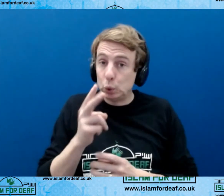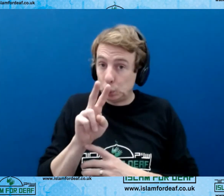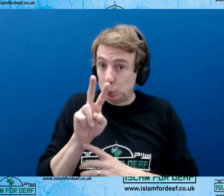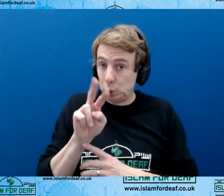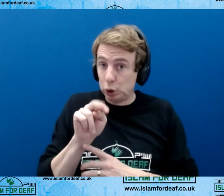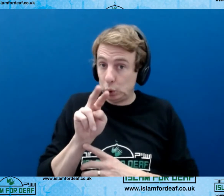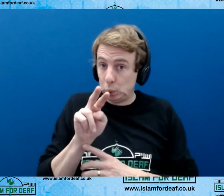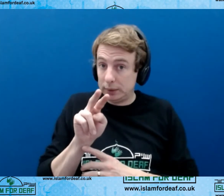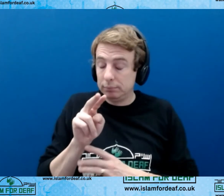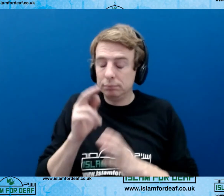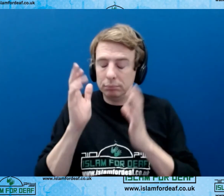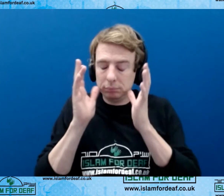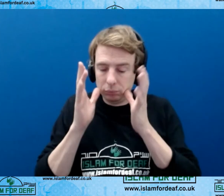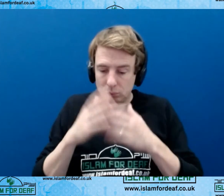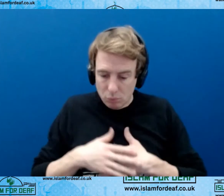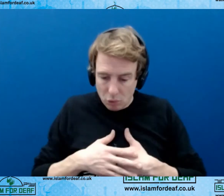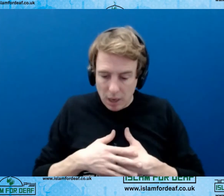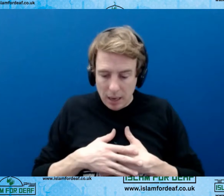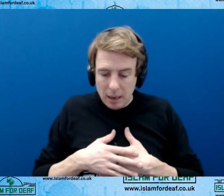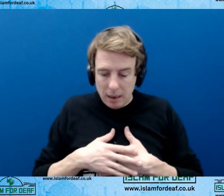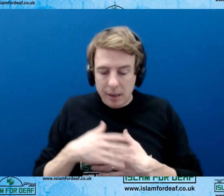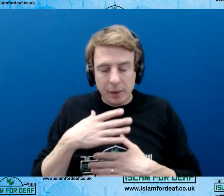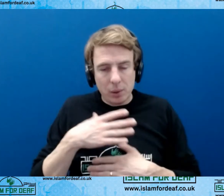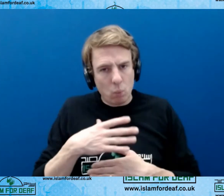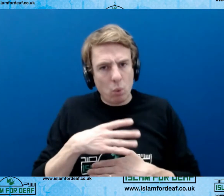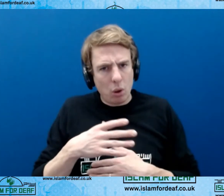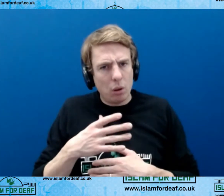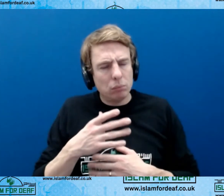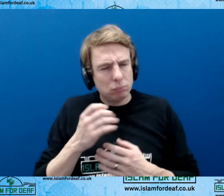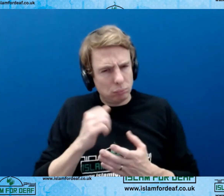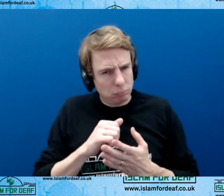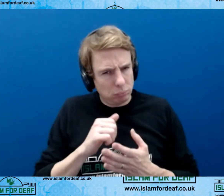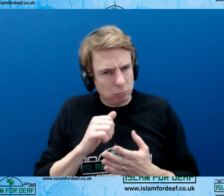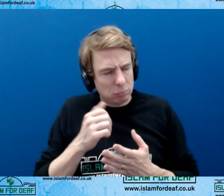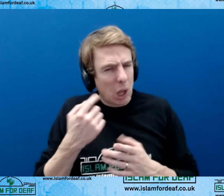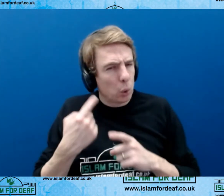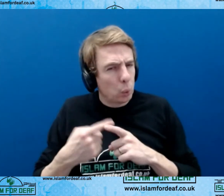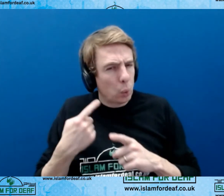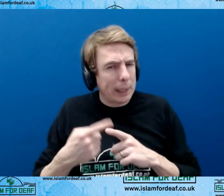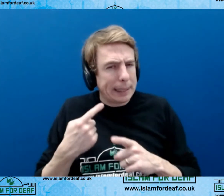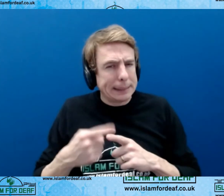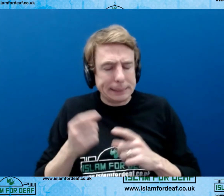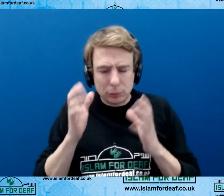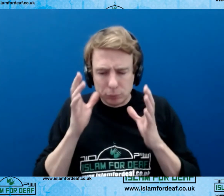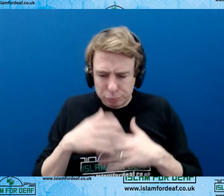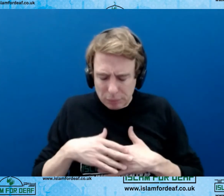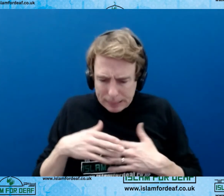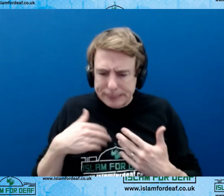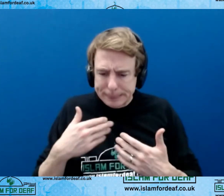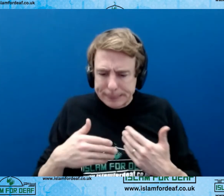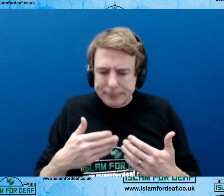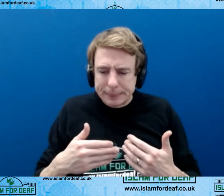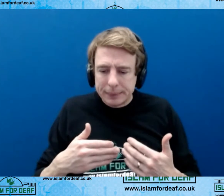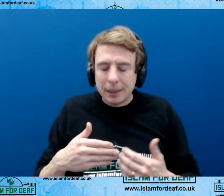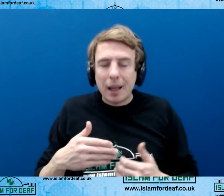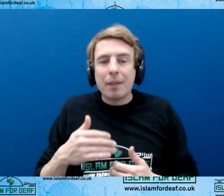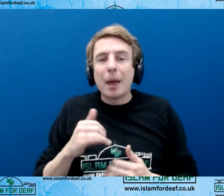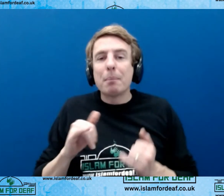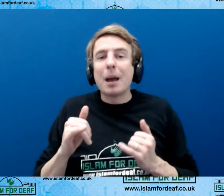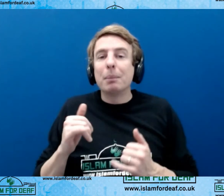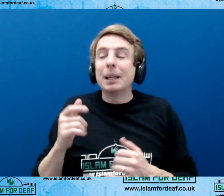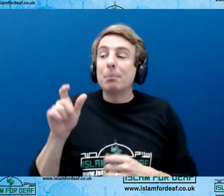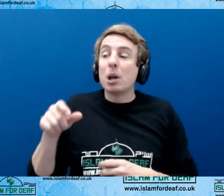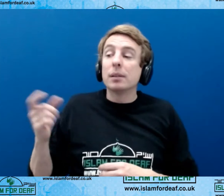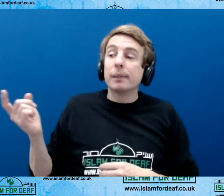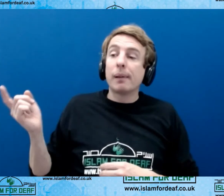presence of that other person. So instead of the 2 quick units of prayer that they pray, they slow down and they elongate the